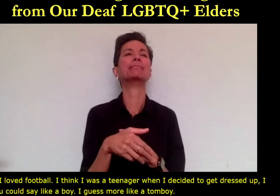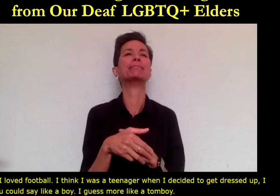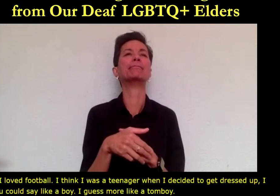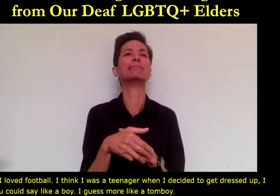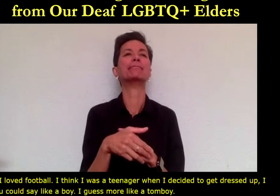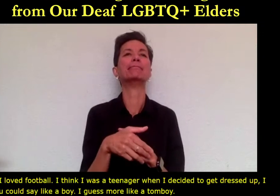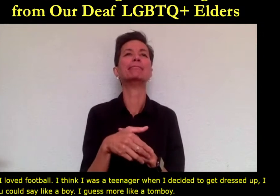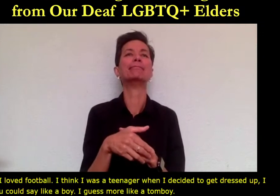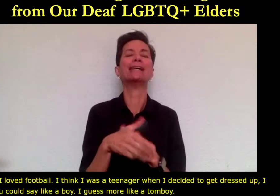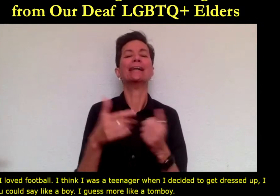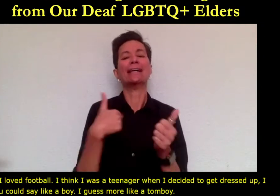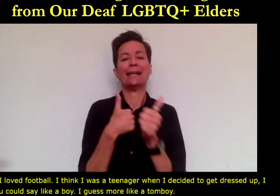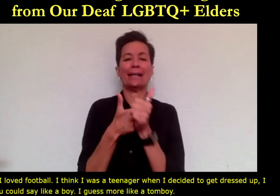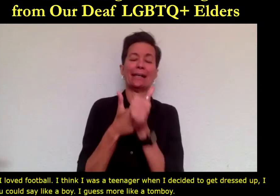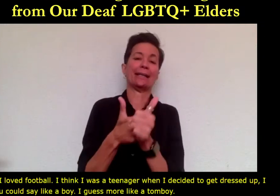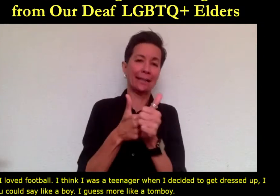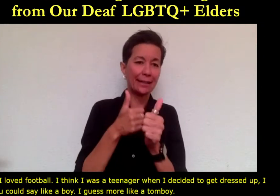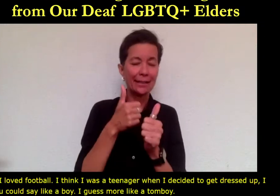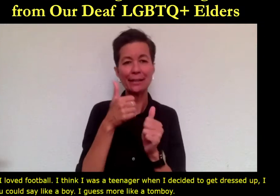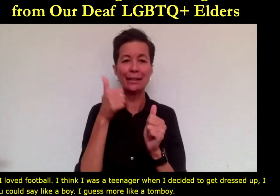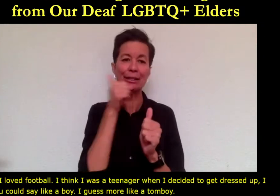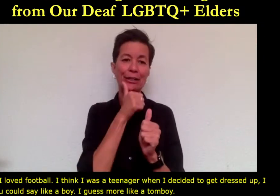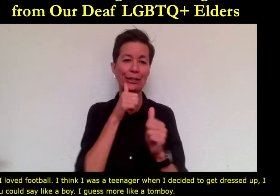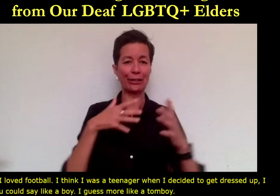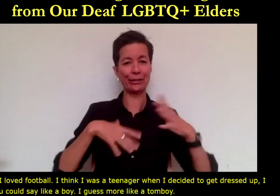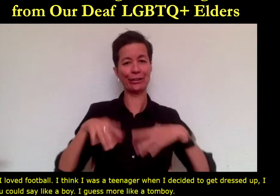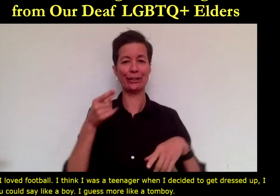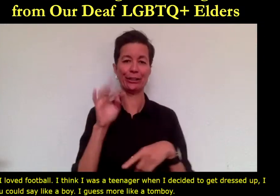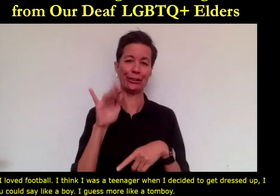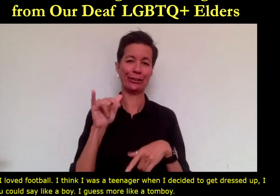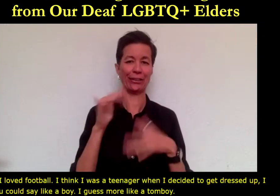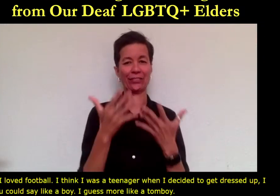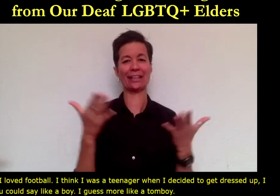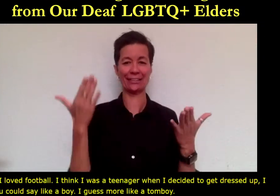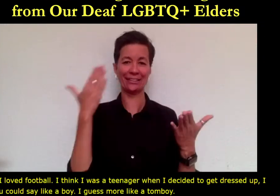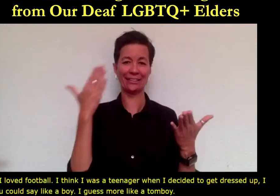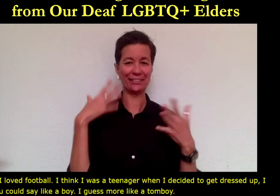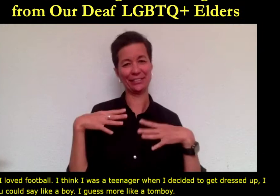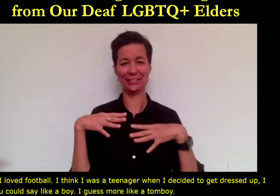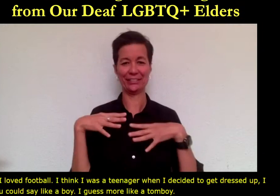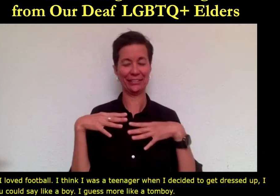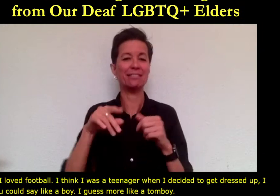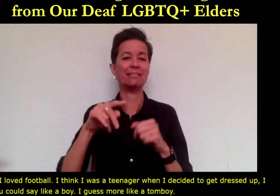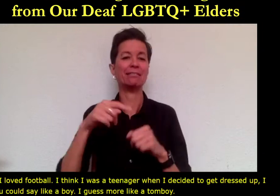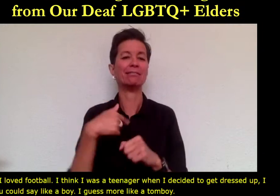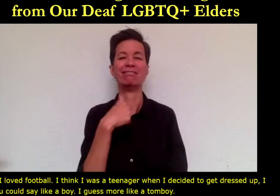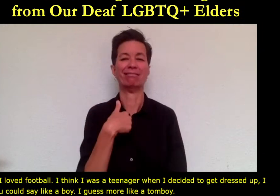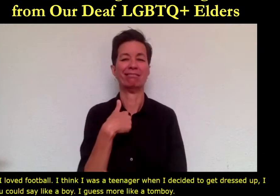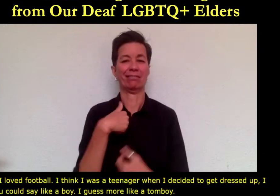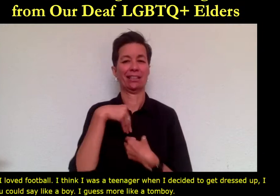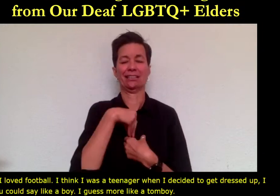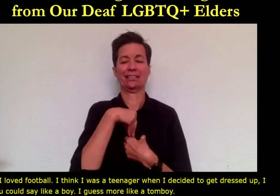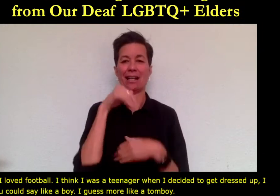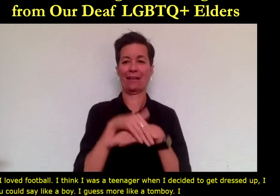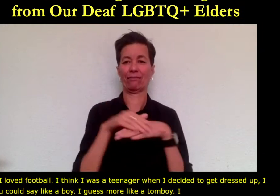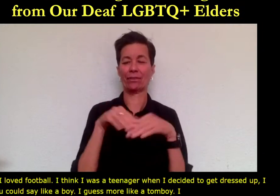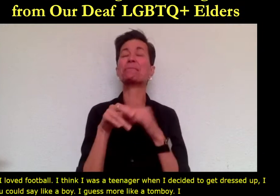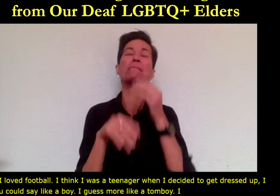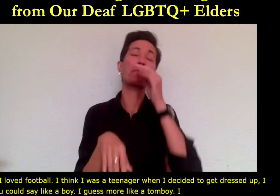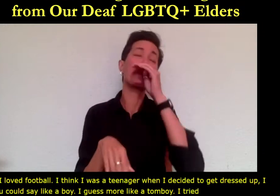um and again i was following the norms of society and i did girly things that dress like a girl but